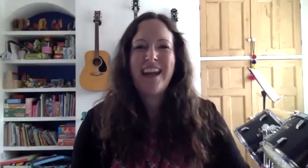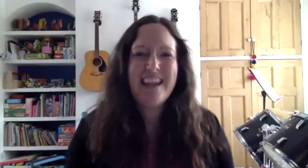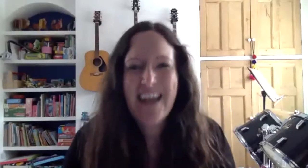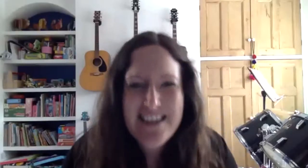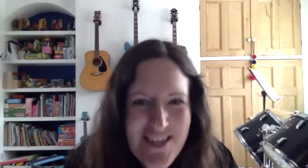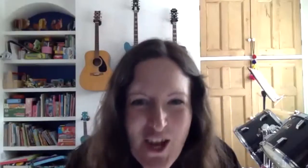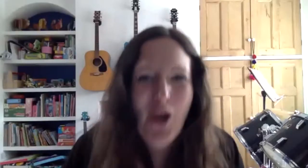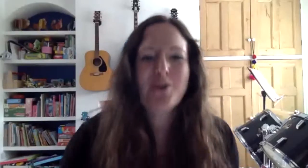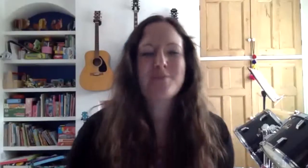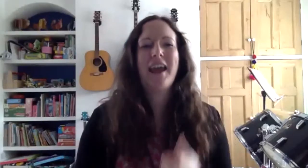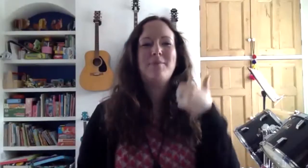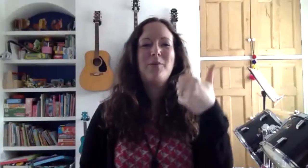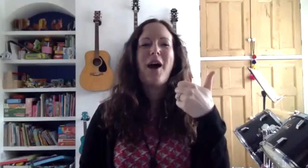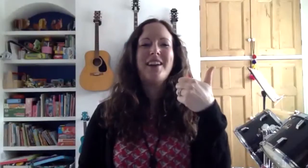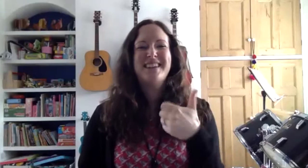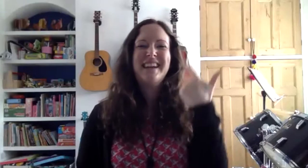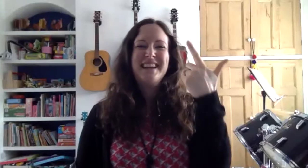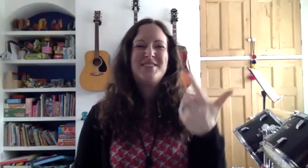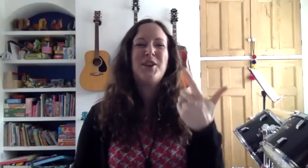1, 2, 3, knees and toes, baby,